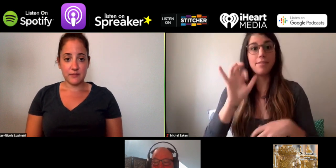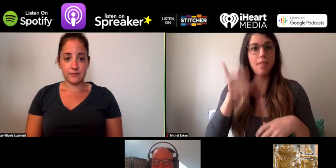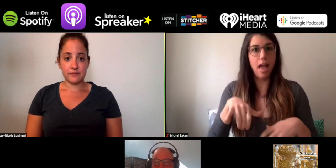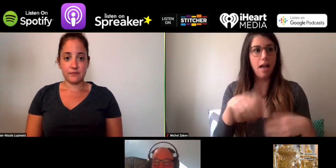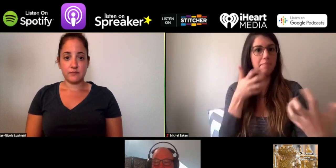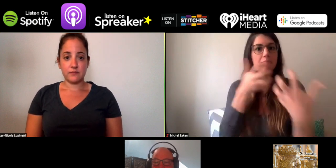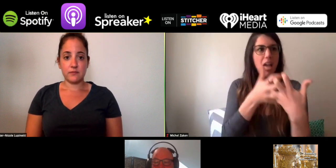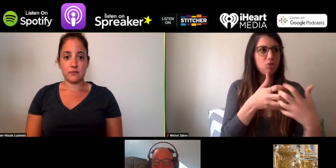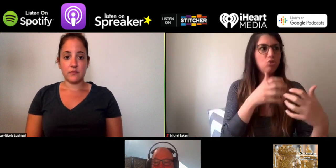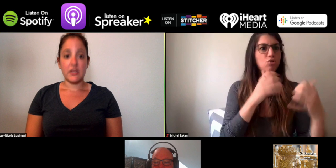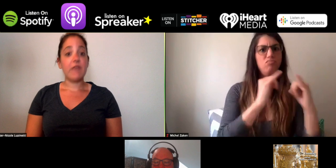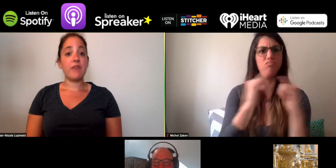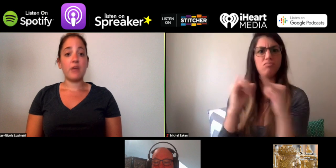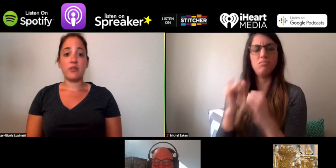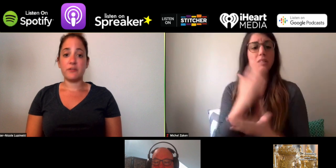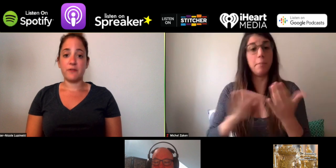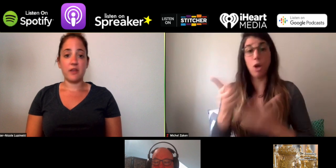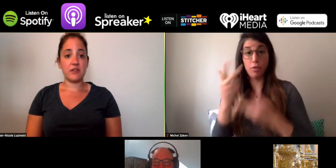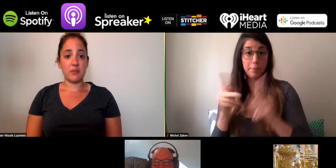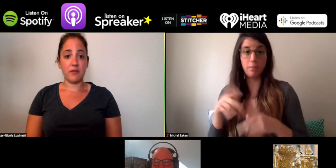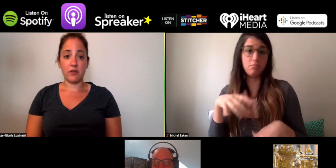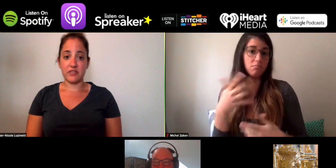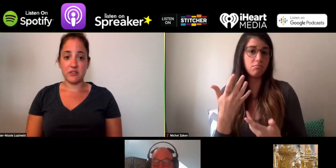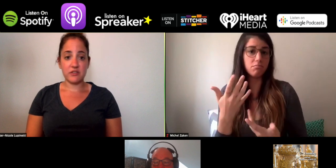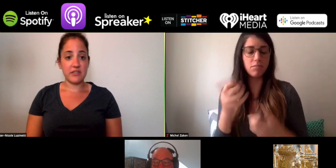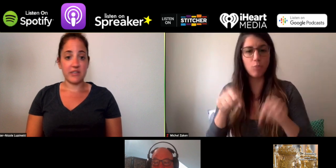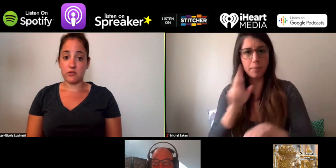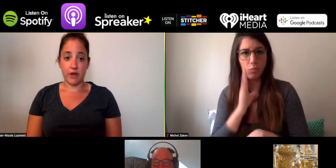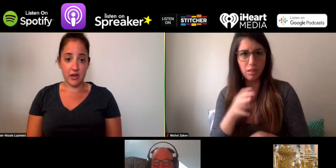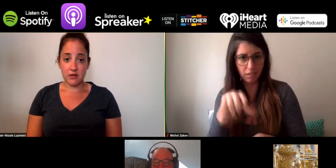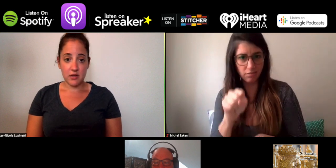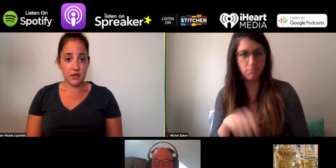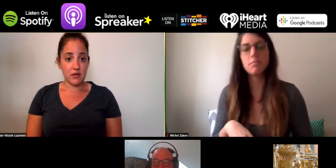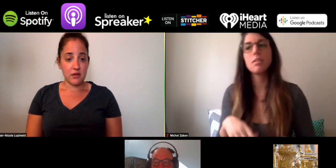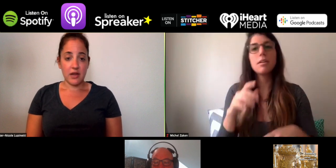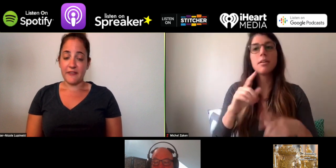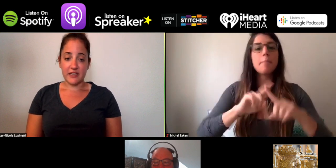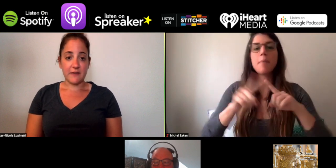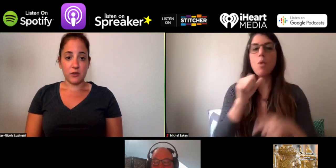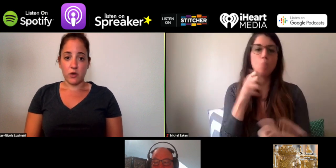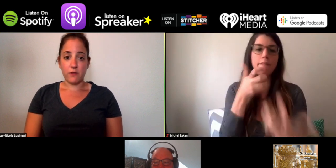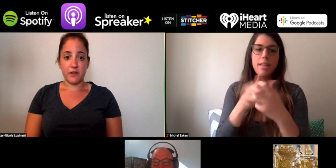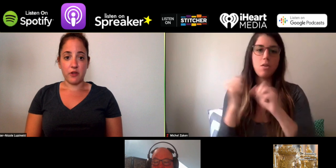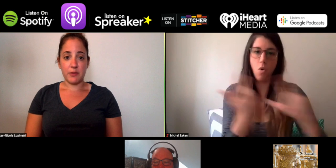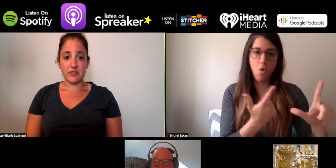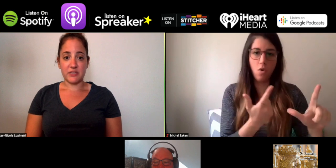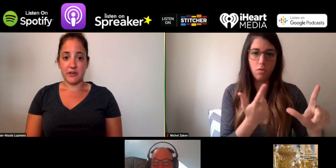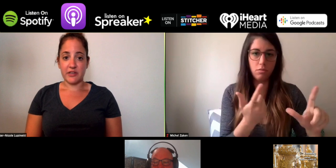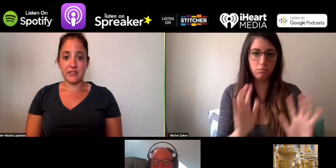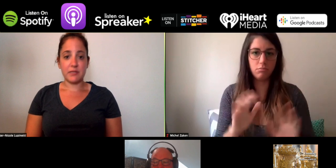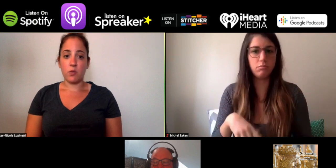experience. If that were to fit some of our listeners, that's great. I think it definitely will fit other